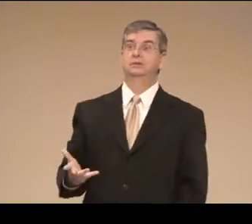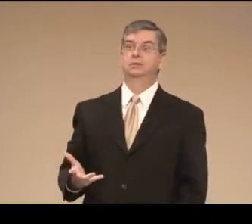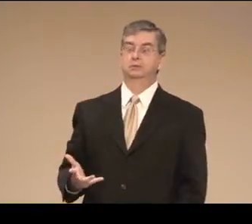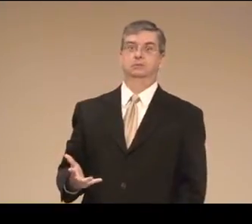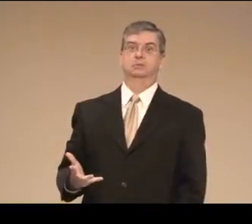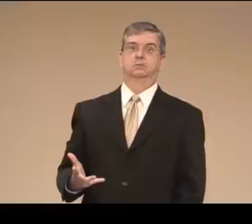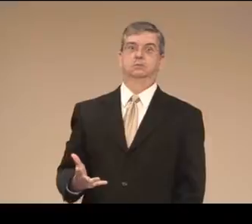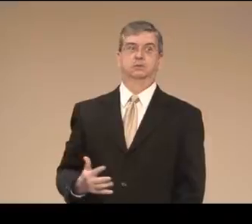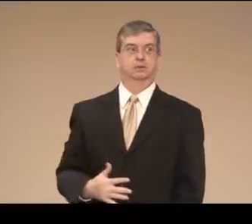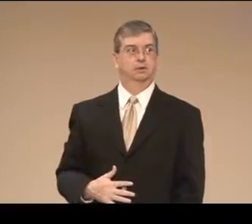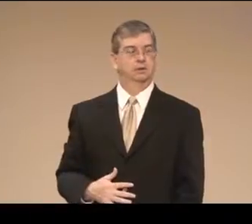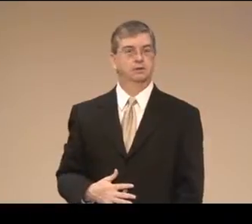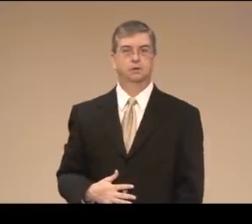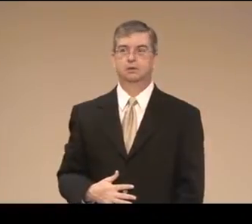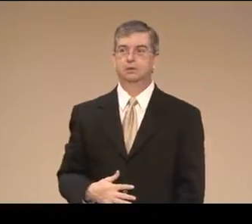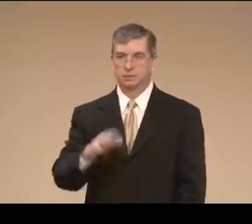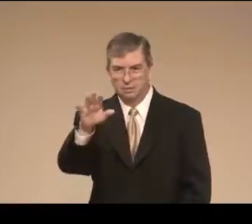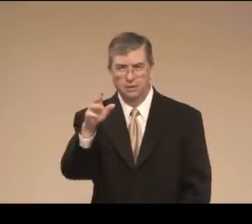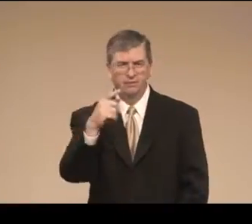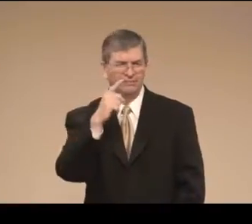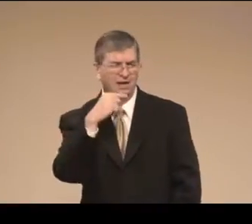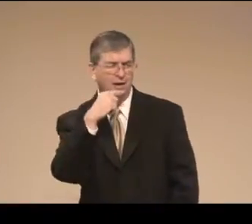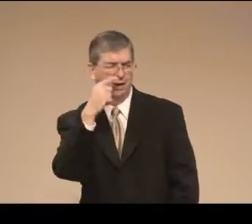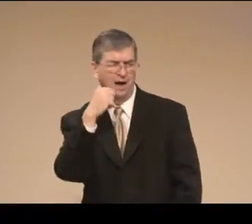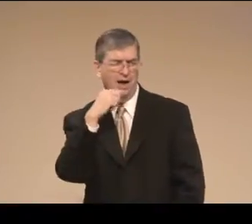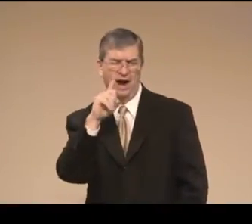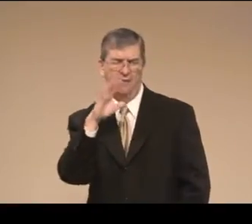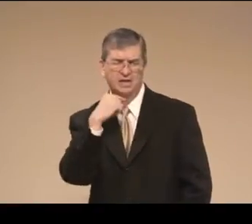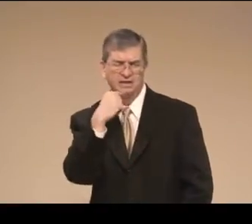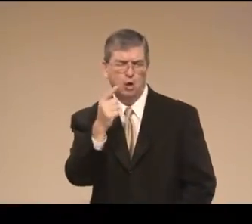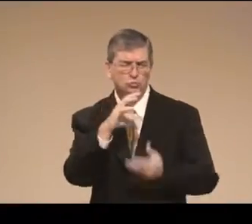But the Lord has moved me to be a preacher in different places.